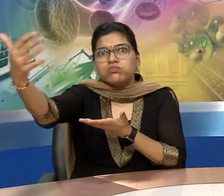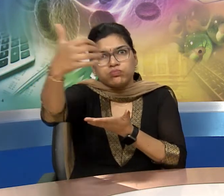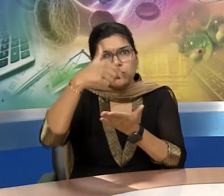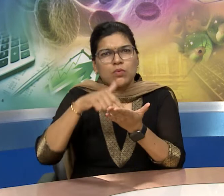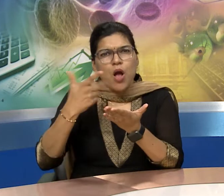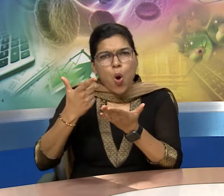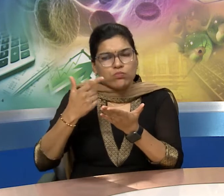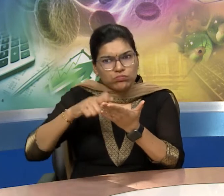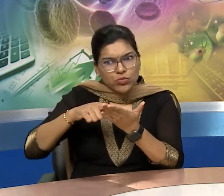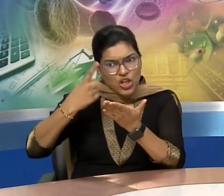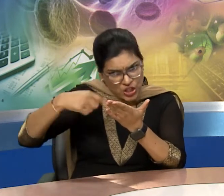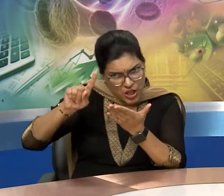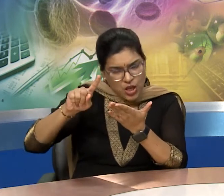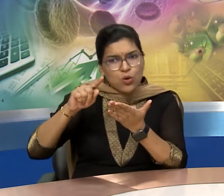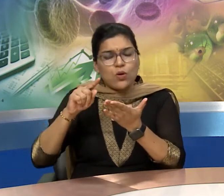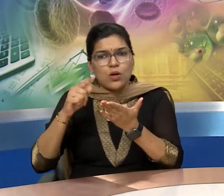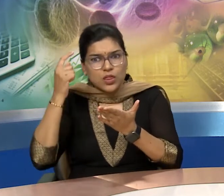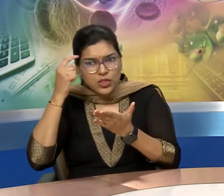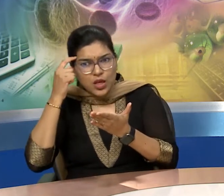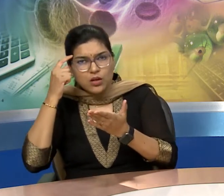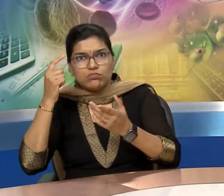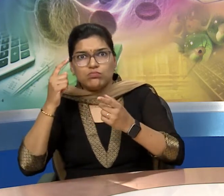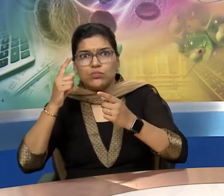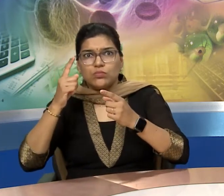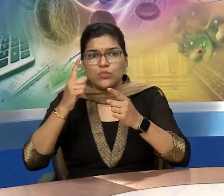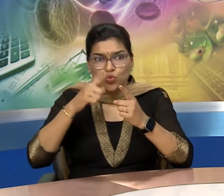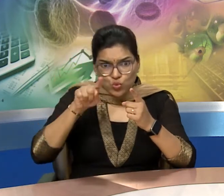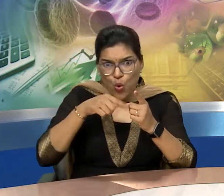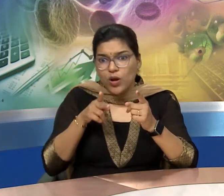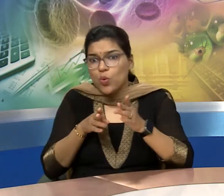information center or a referral center for a specialized source of information.